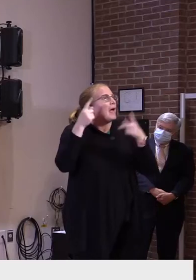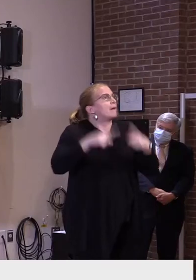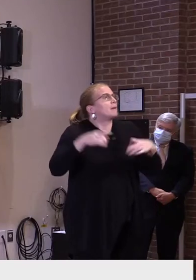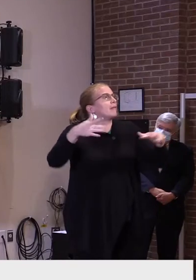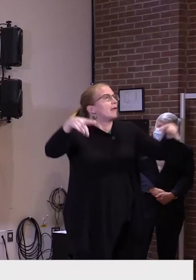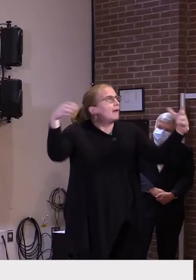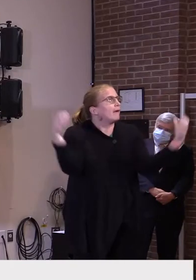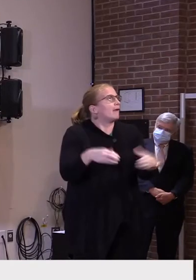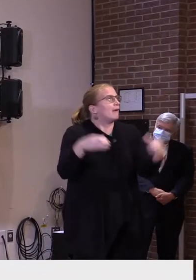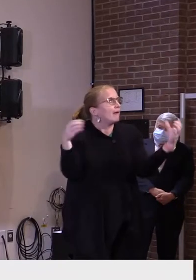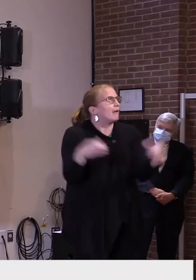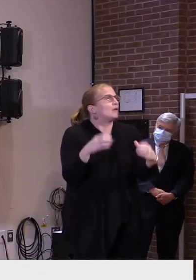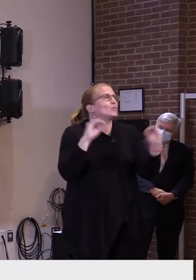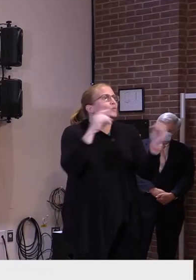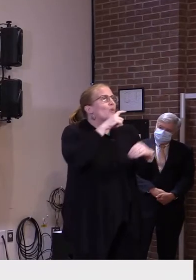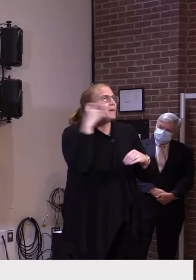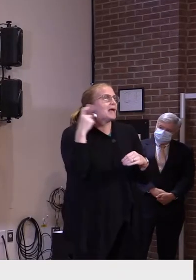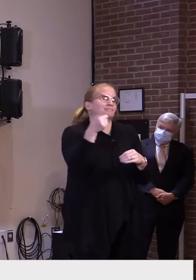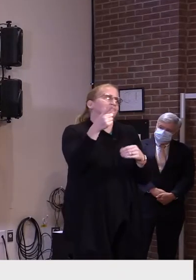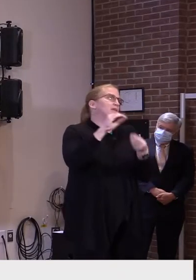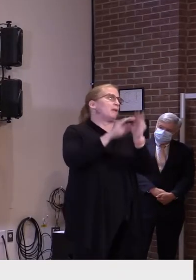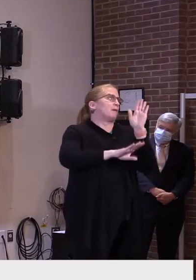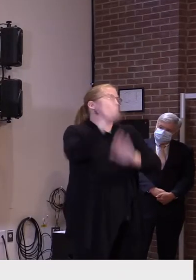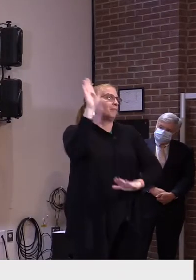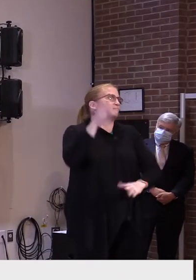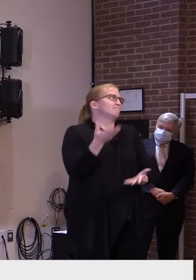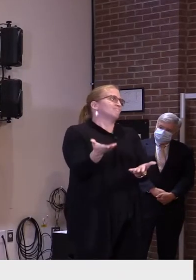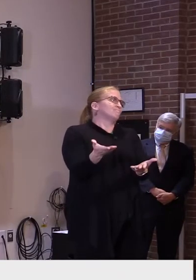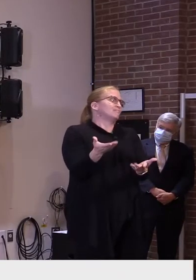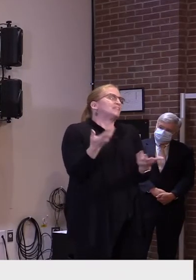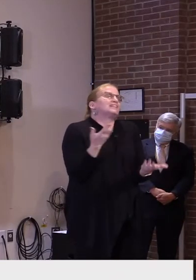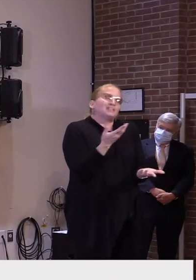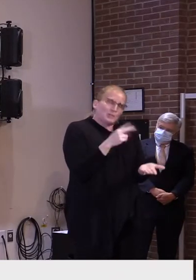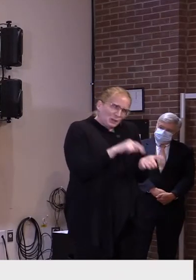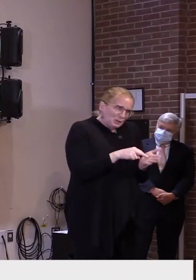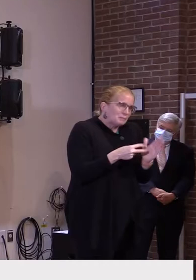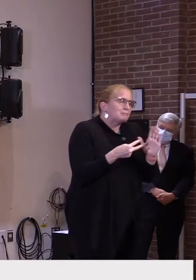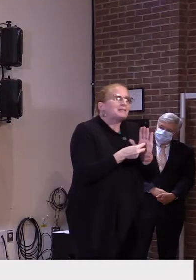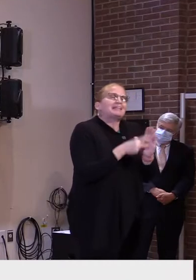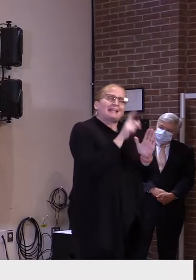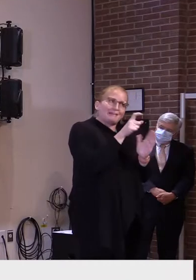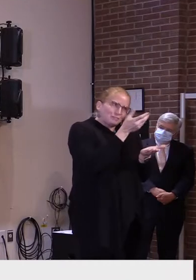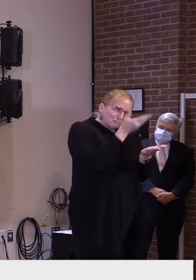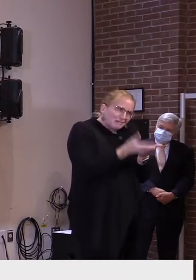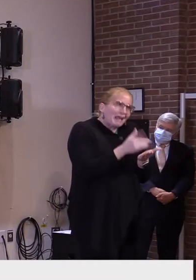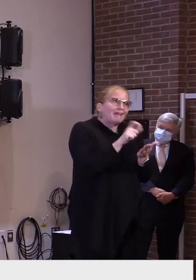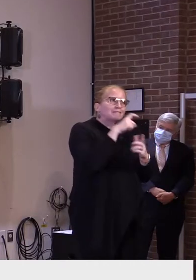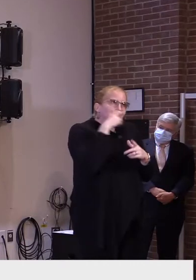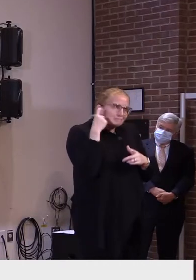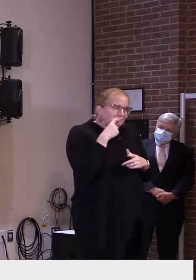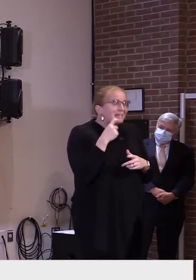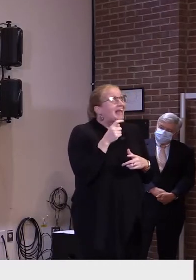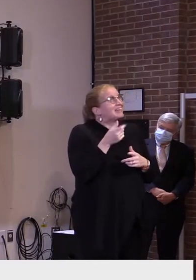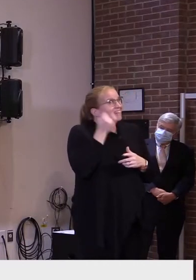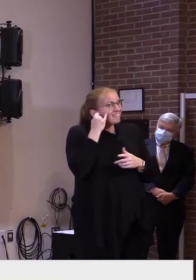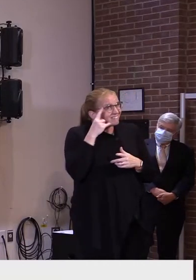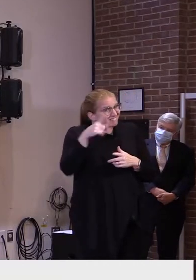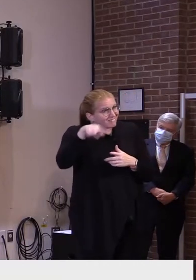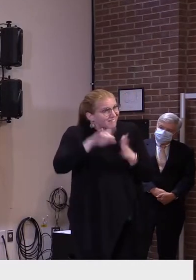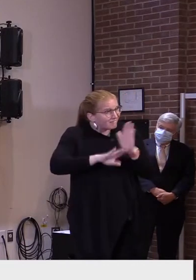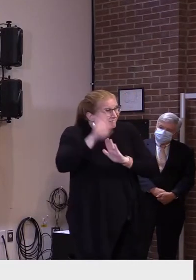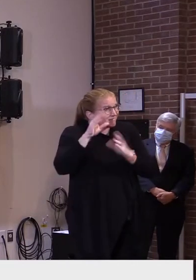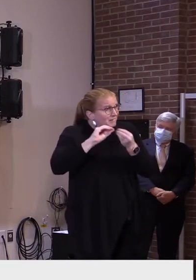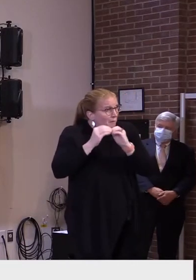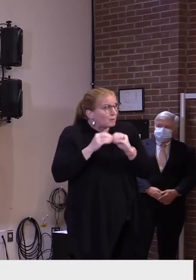the recipe for not just new cases, but for those cases potentially coming into contact with a more vulnerable Vermonter who